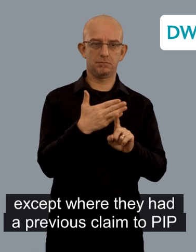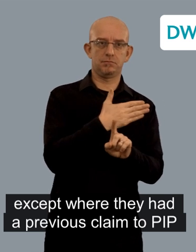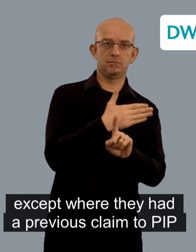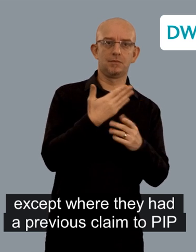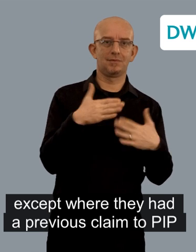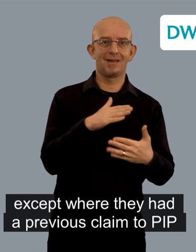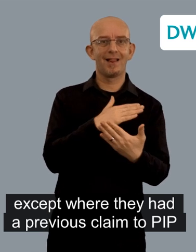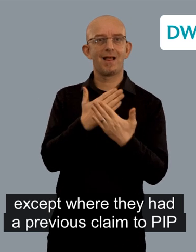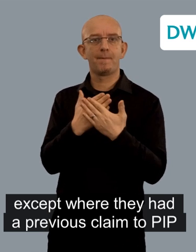12 months,